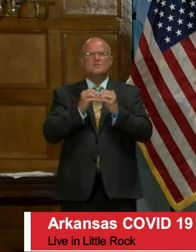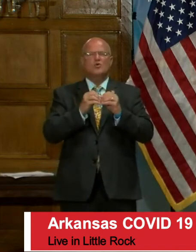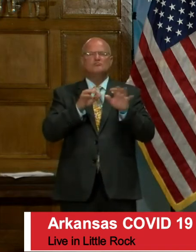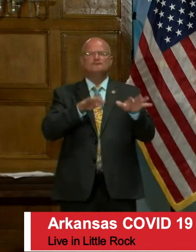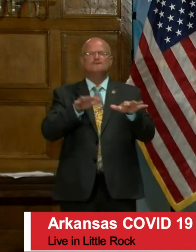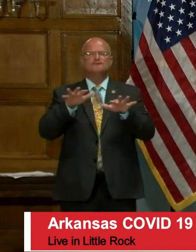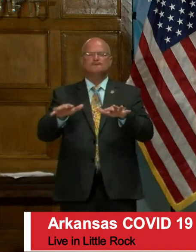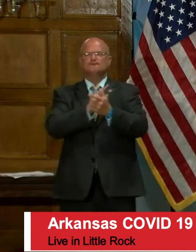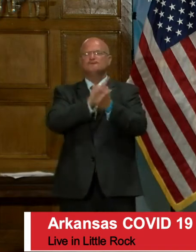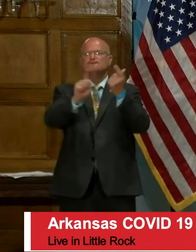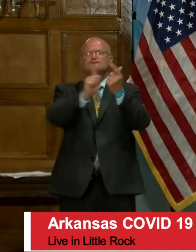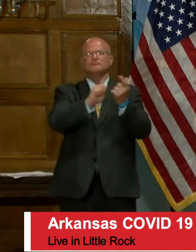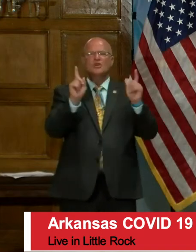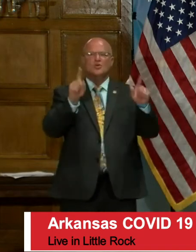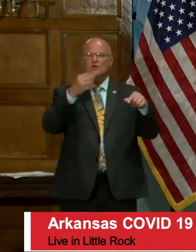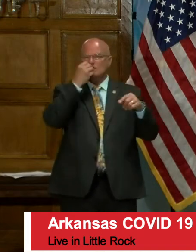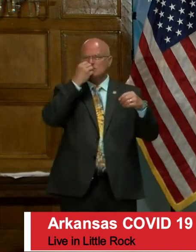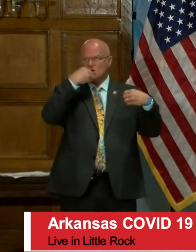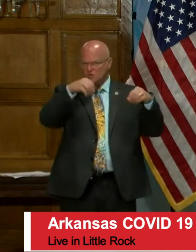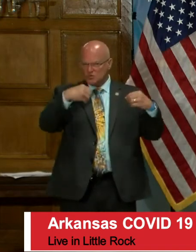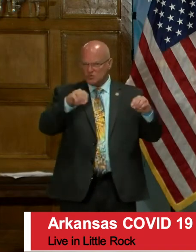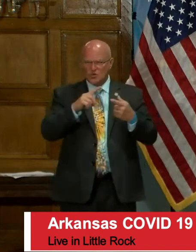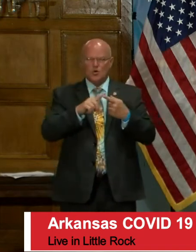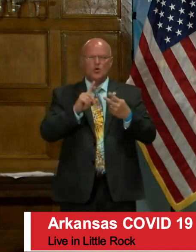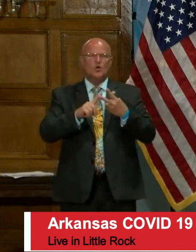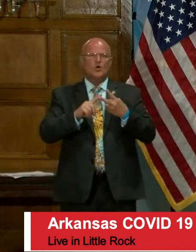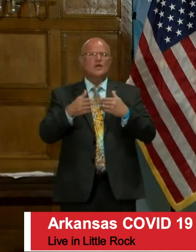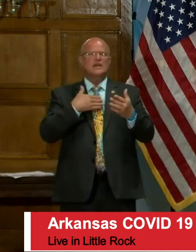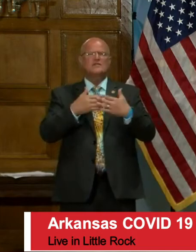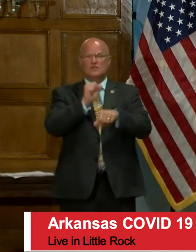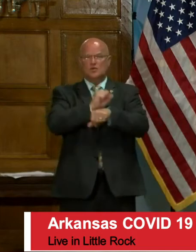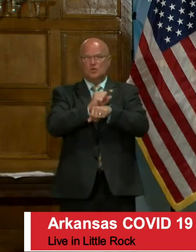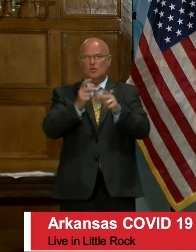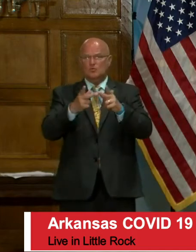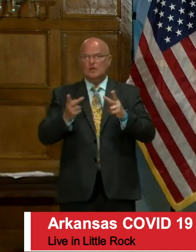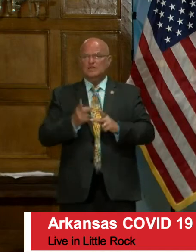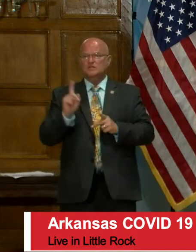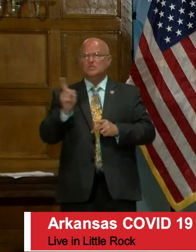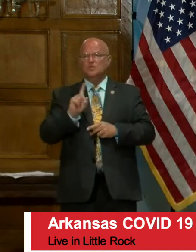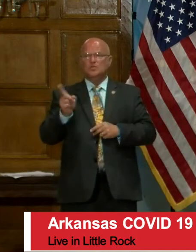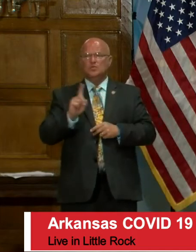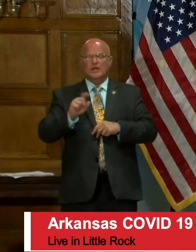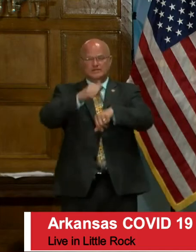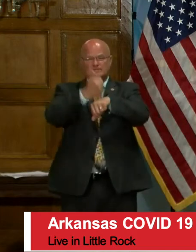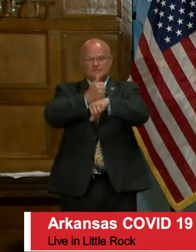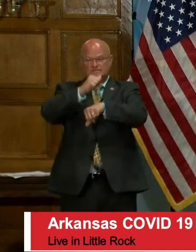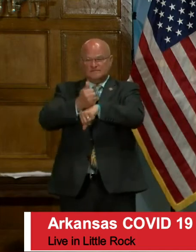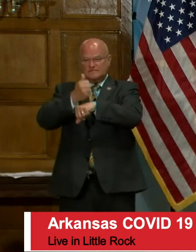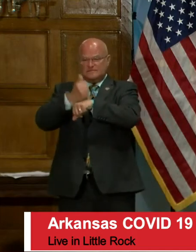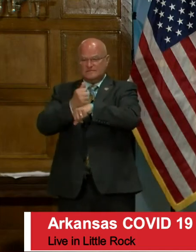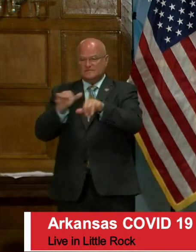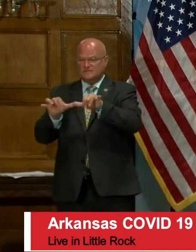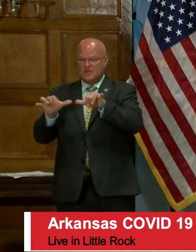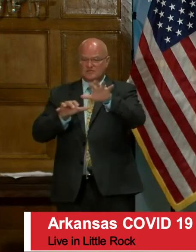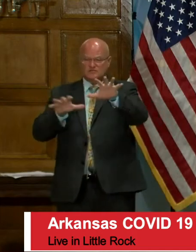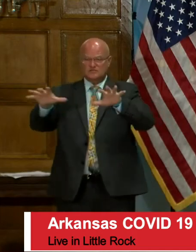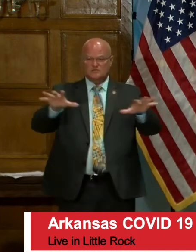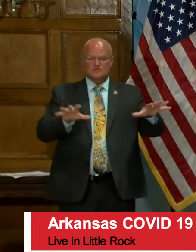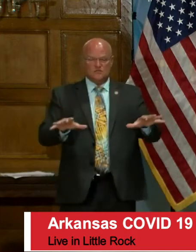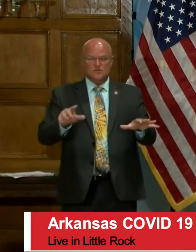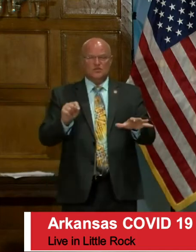casual contact, like going to the grocery store, or even in work sites where measures have been put into place to try